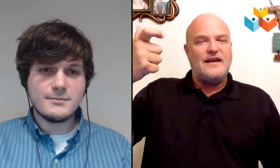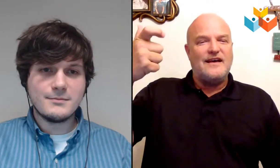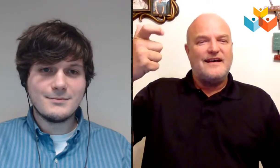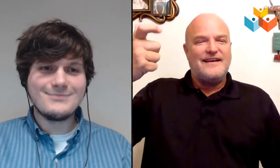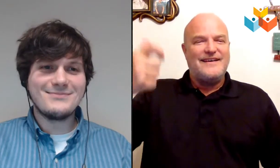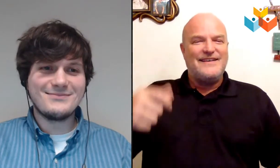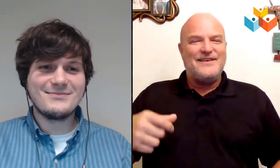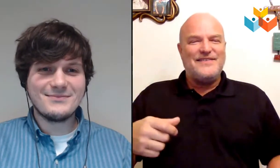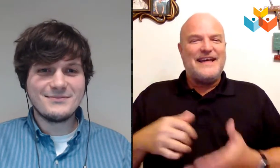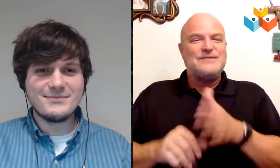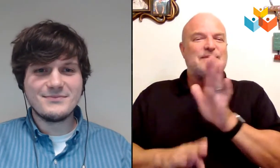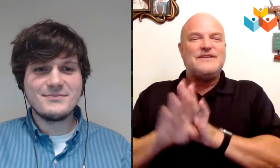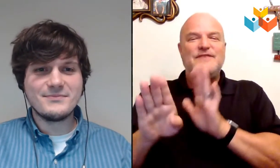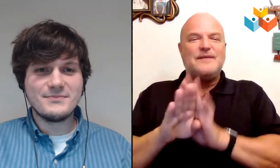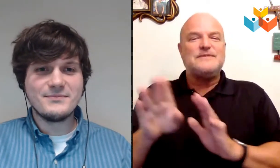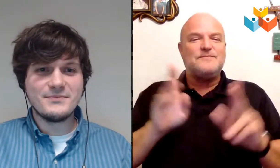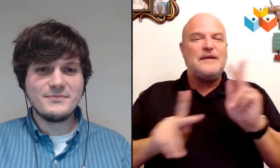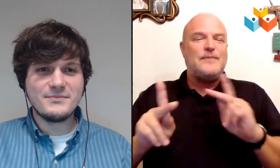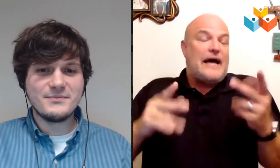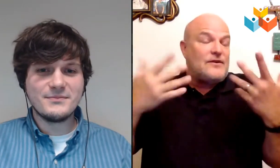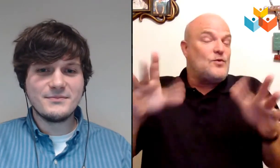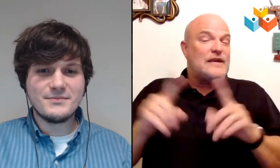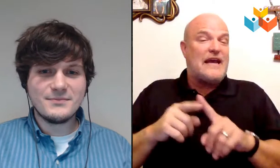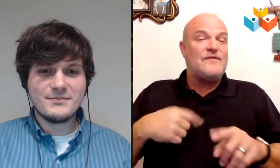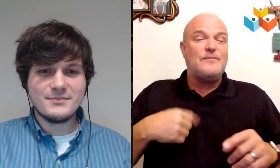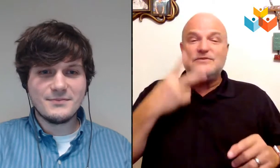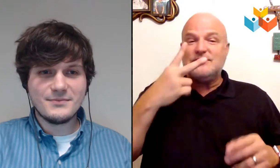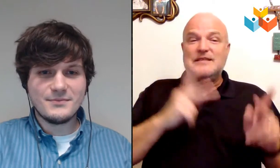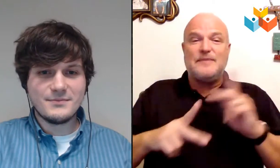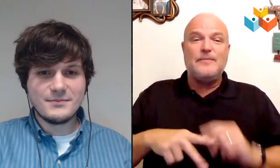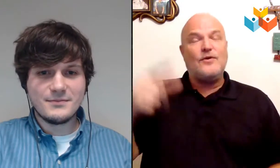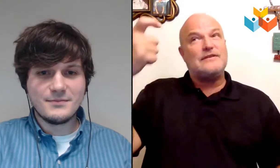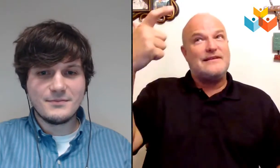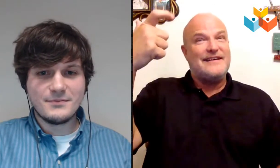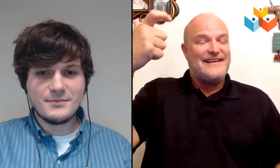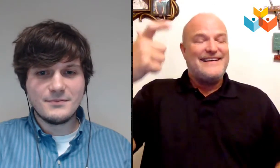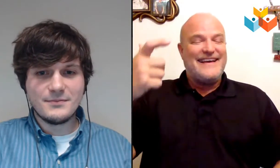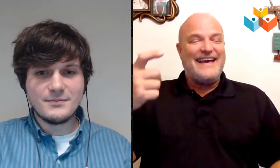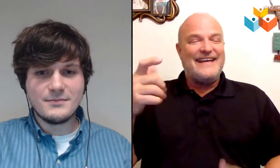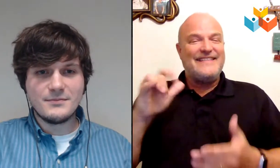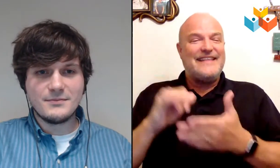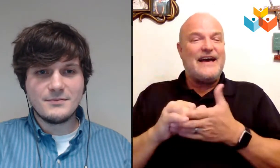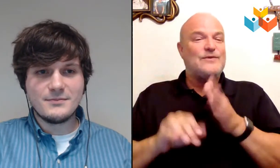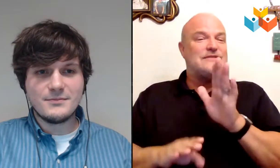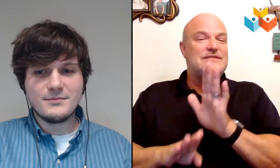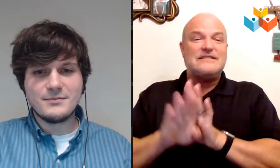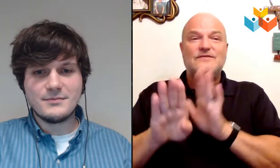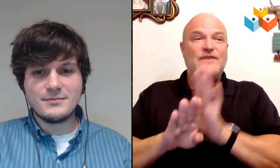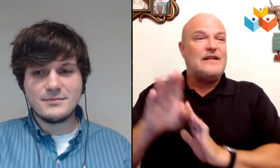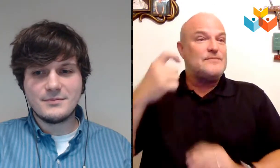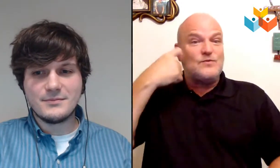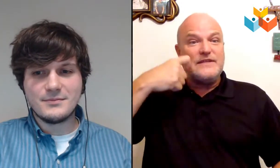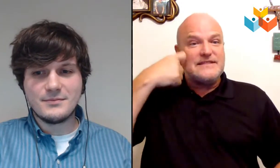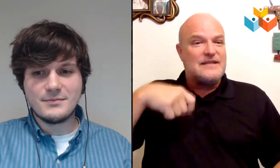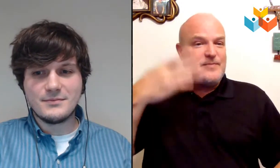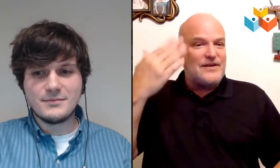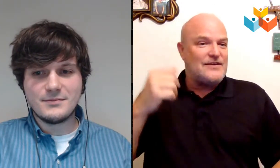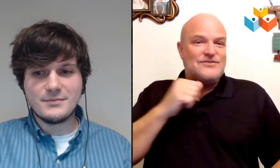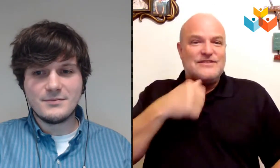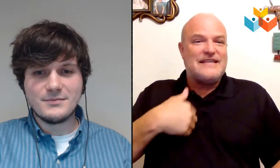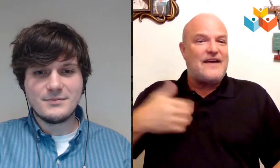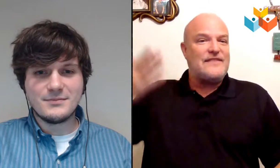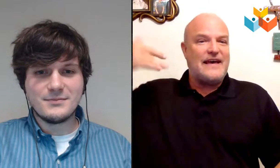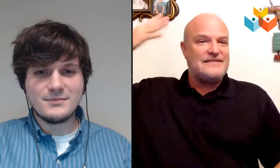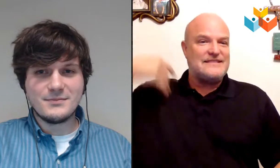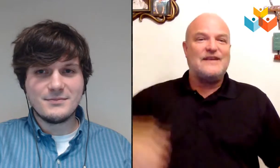selfie. That's been developed, and people, I don't know where it came from, but you see people going, and that was just developed recently